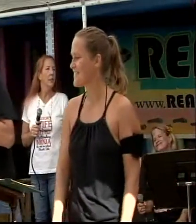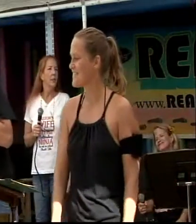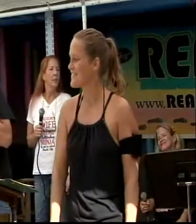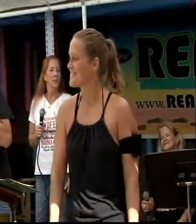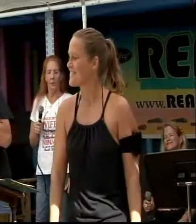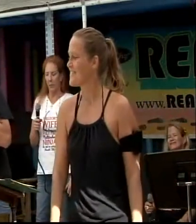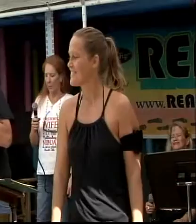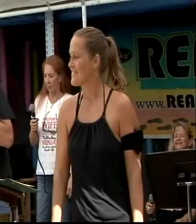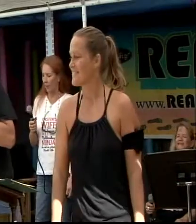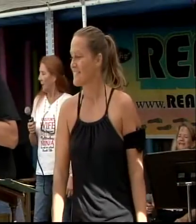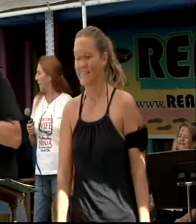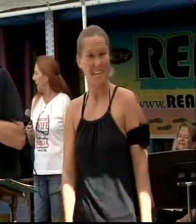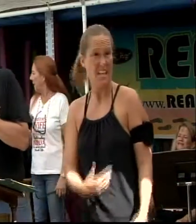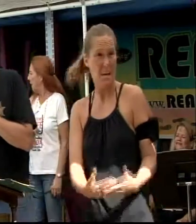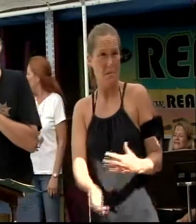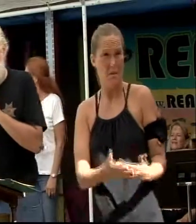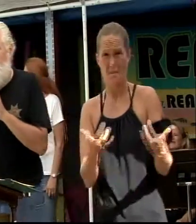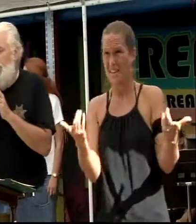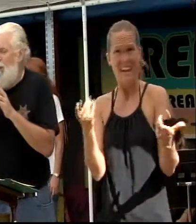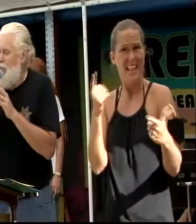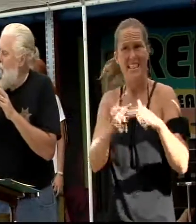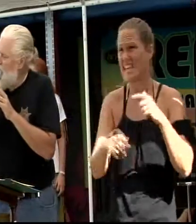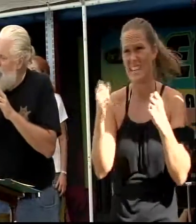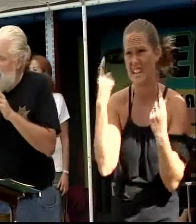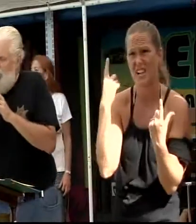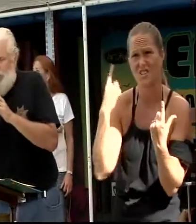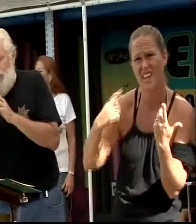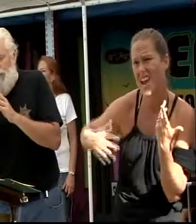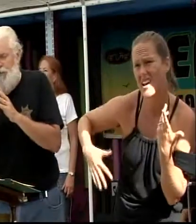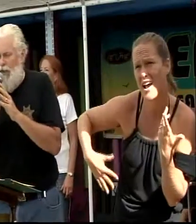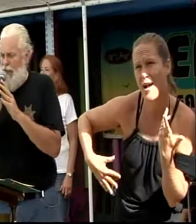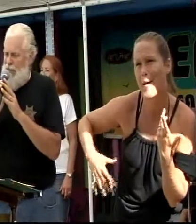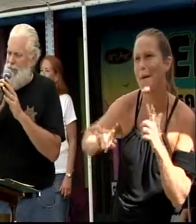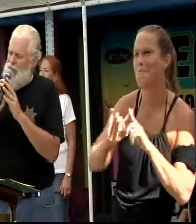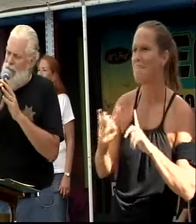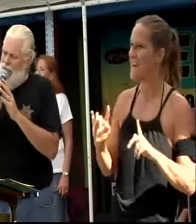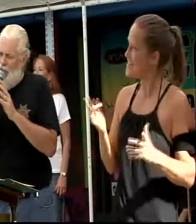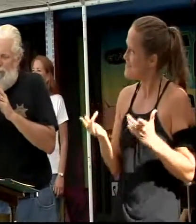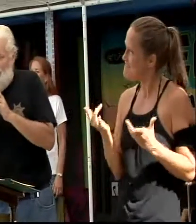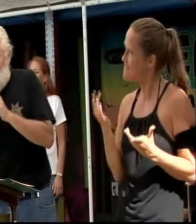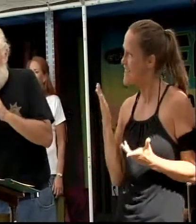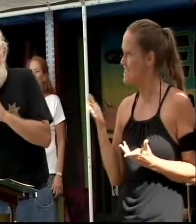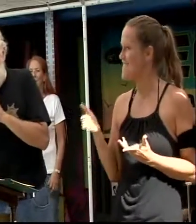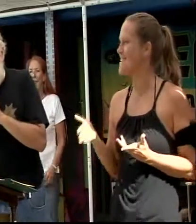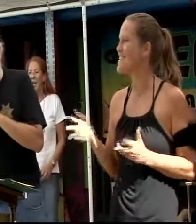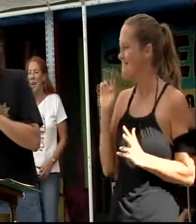For though they may be blinded, there is still a chance that they